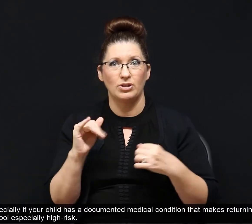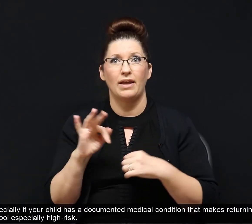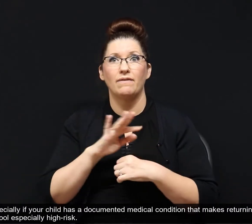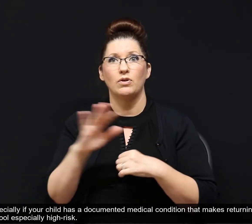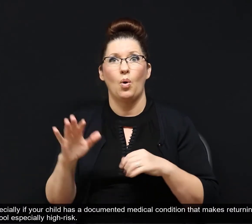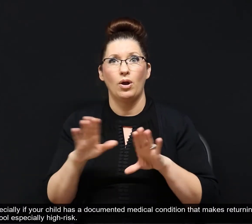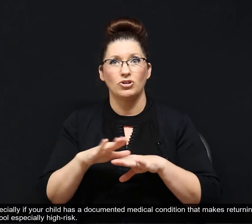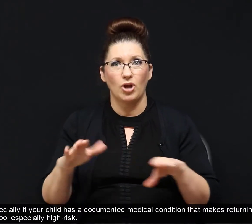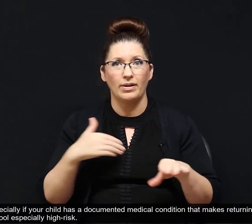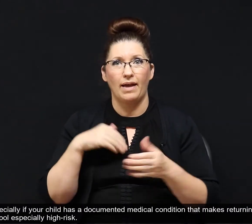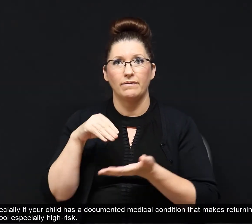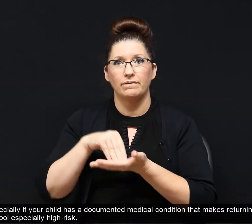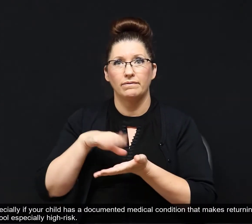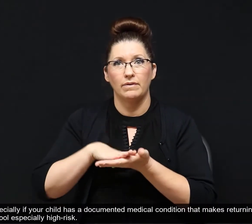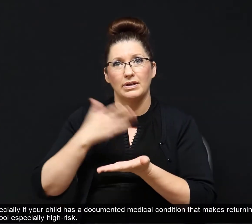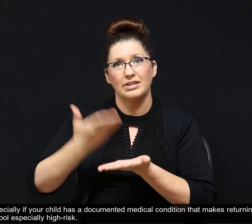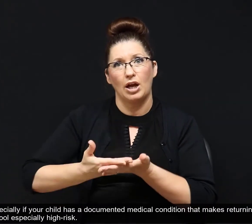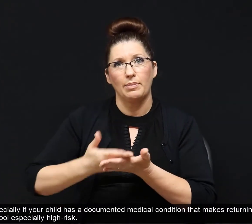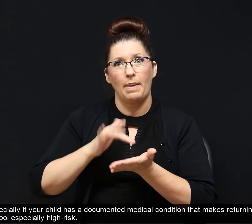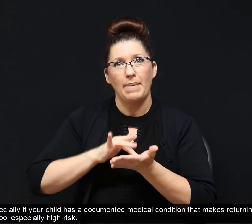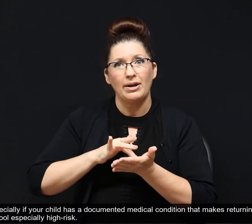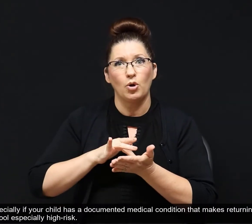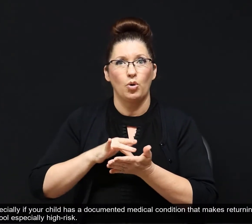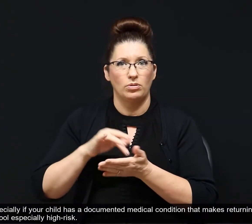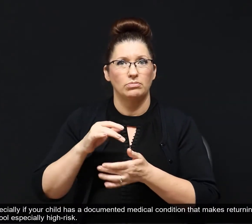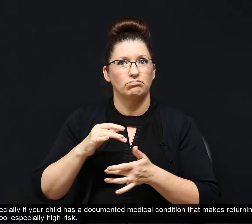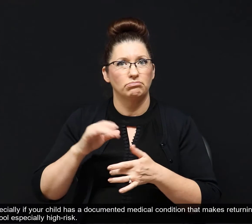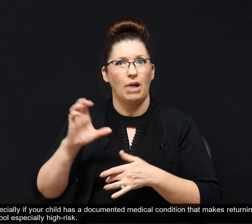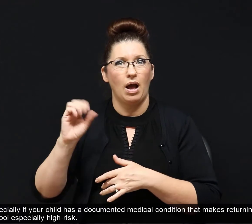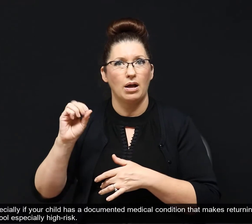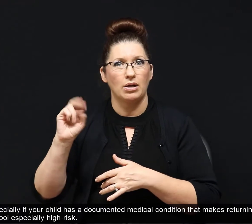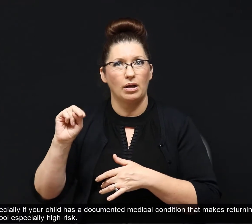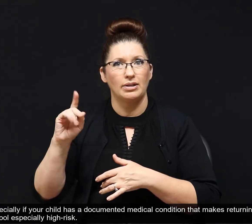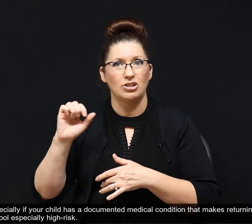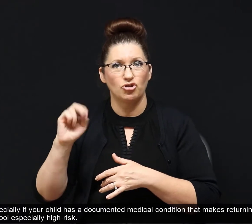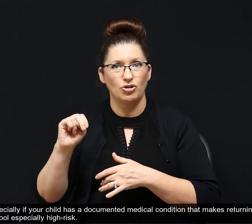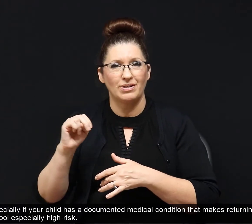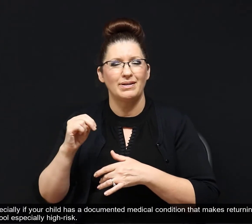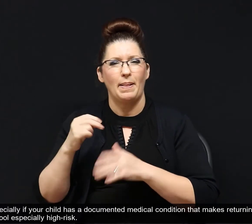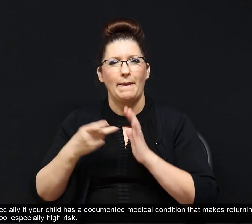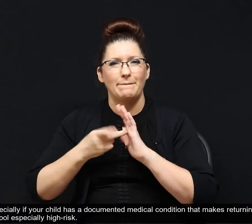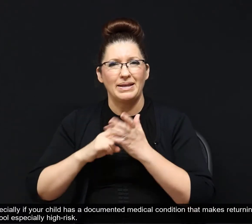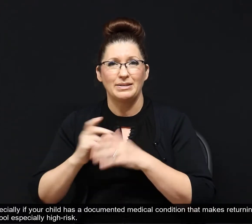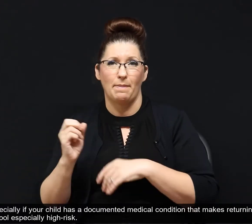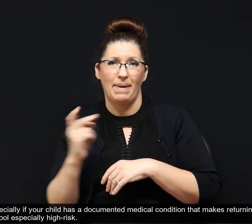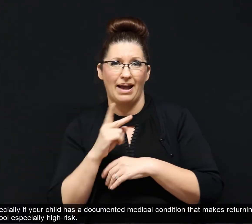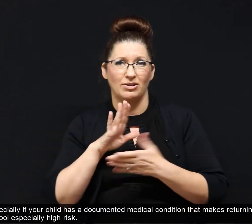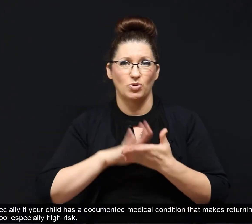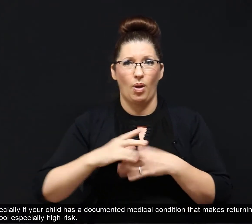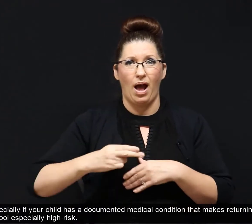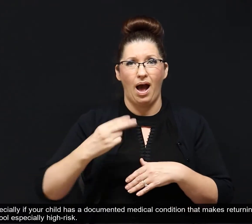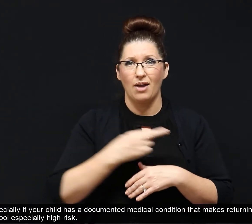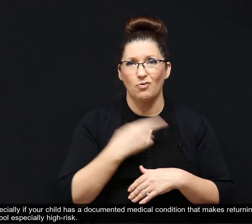medical condition that makes returning to in-person school especially high risk.